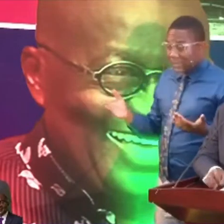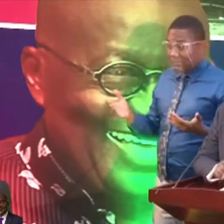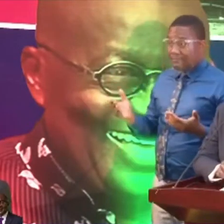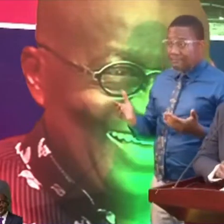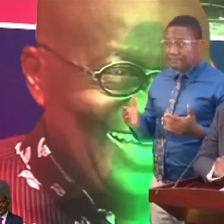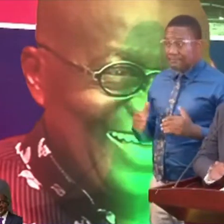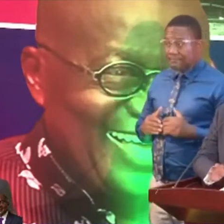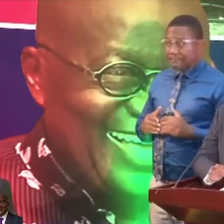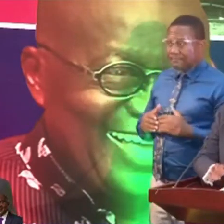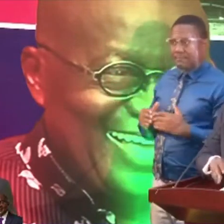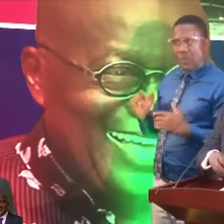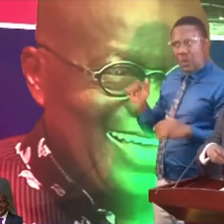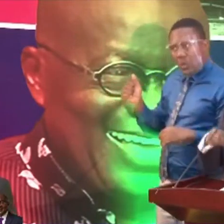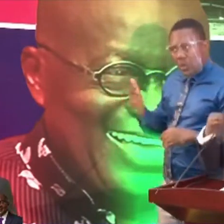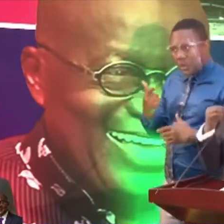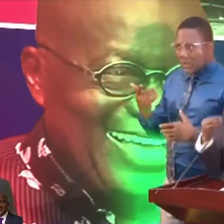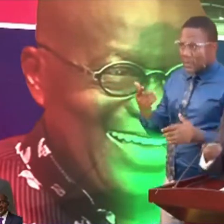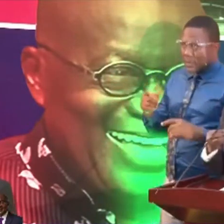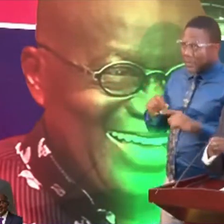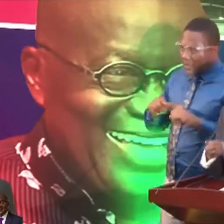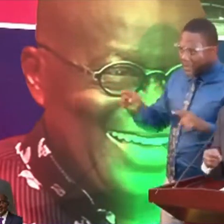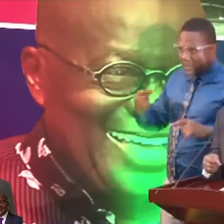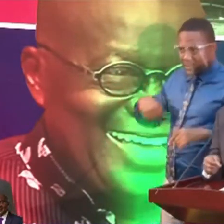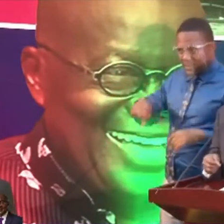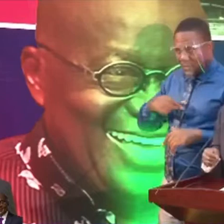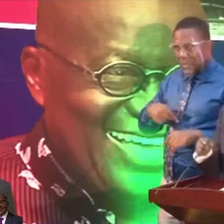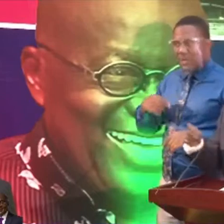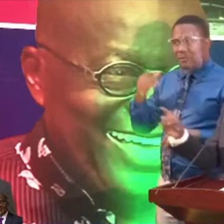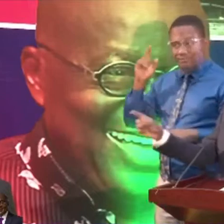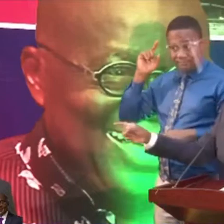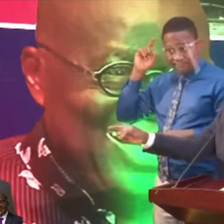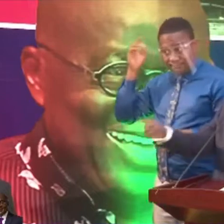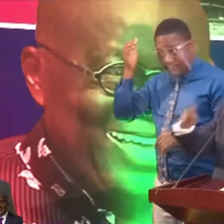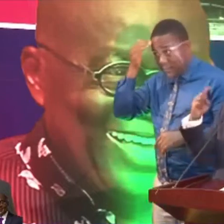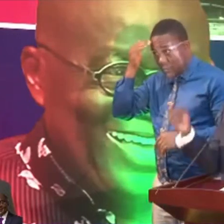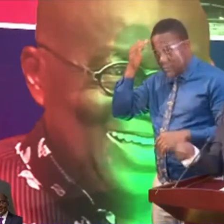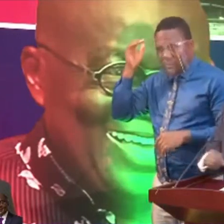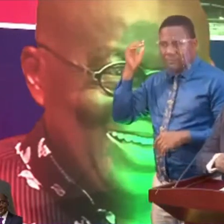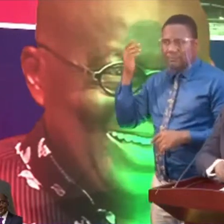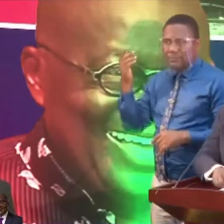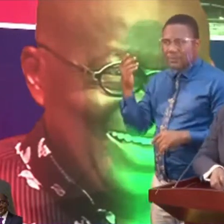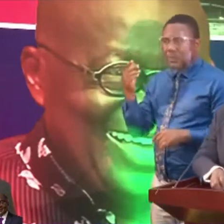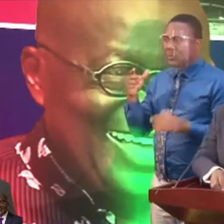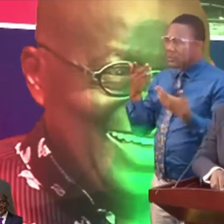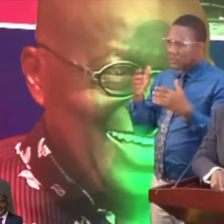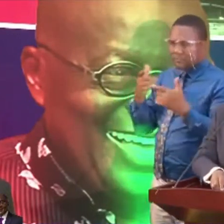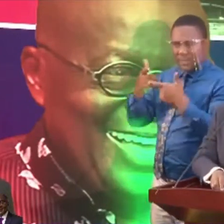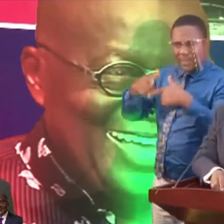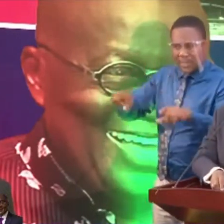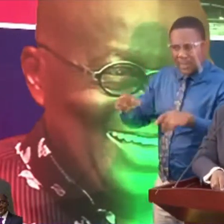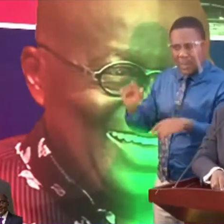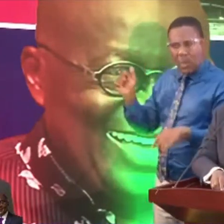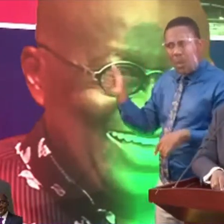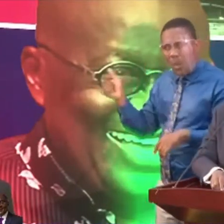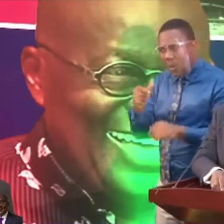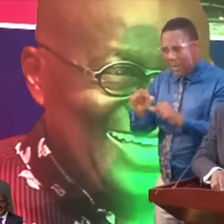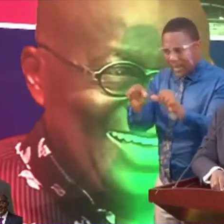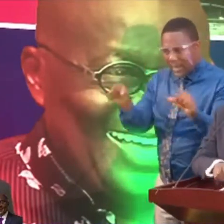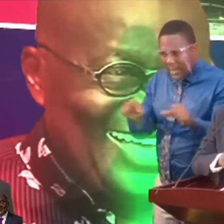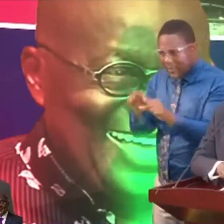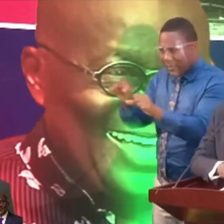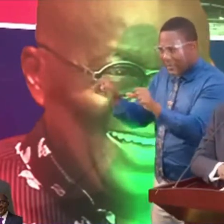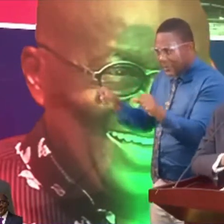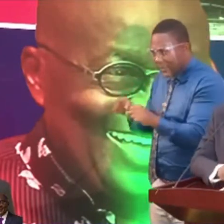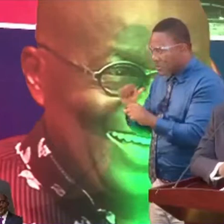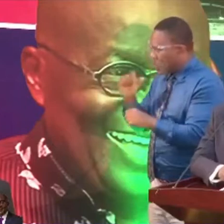We're doing all of that, but we are very, very conscious that the infrastructure must touch every part of this country, must